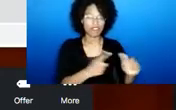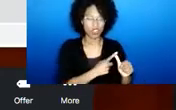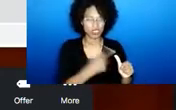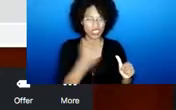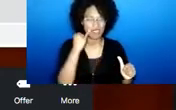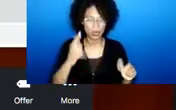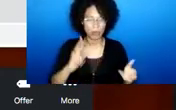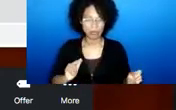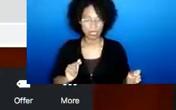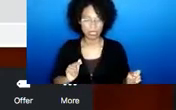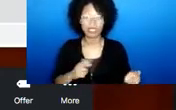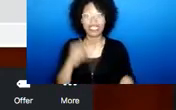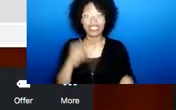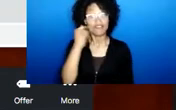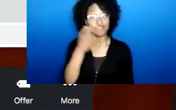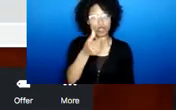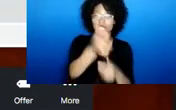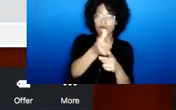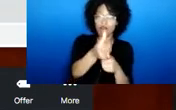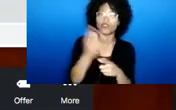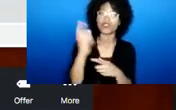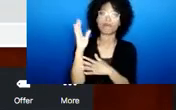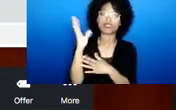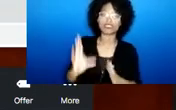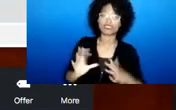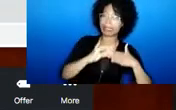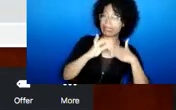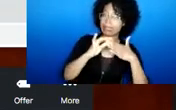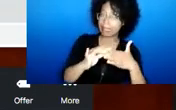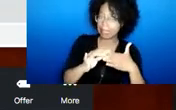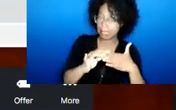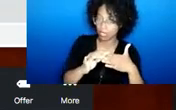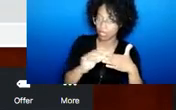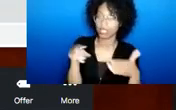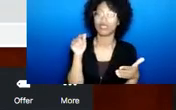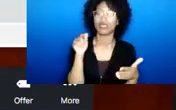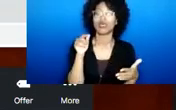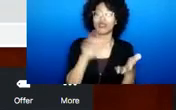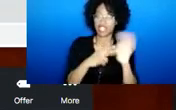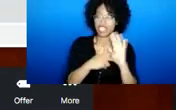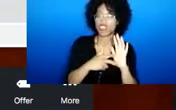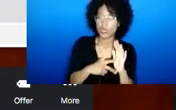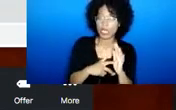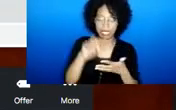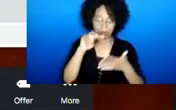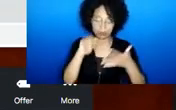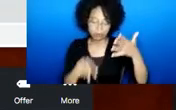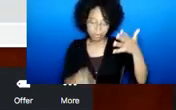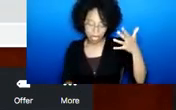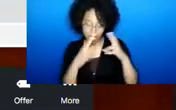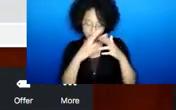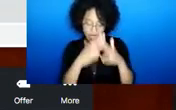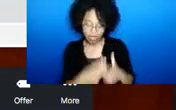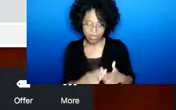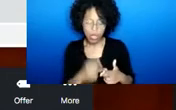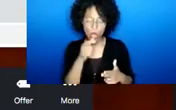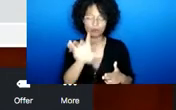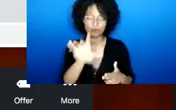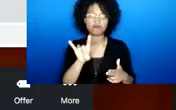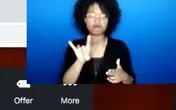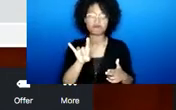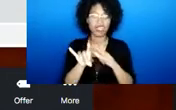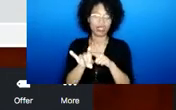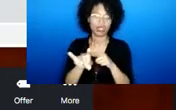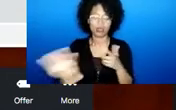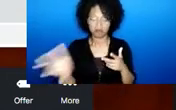in the presenter role, you will be able to locate everybody and turn on their microphone and camera for them if you